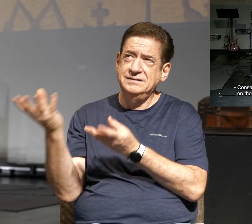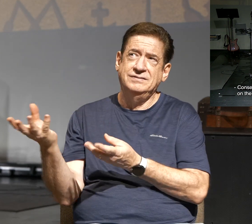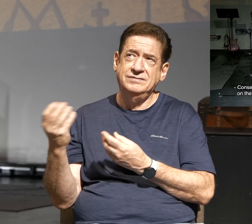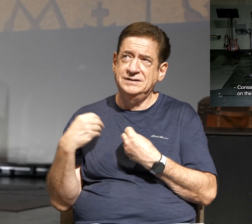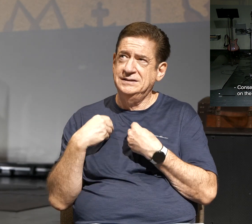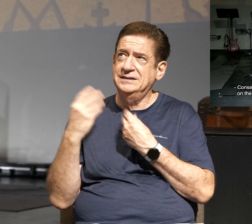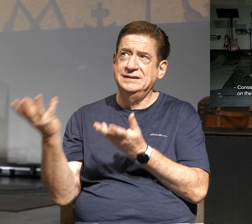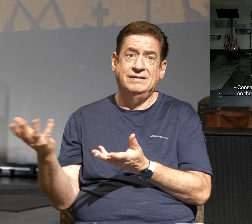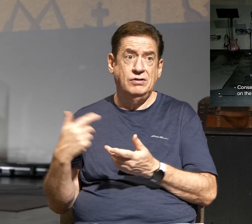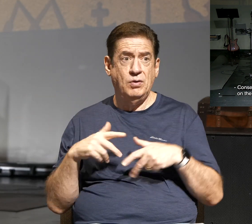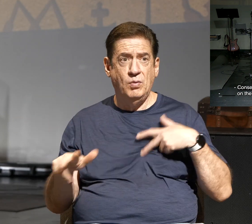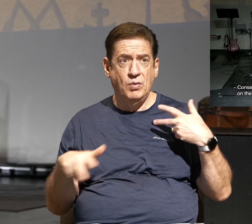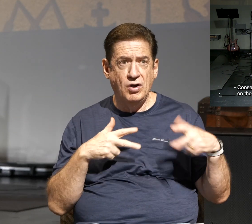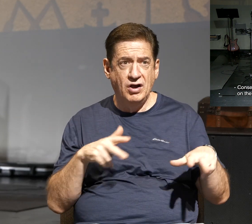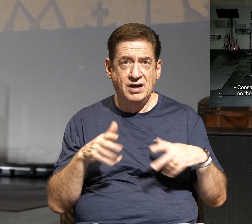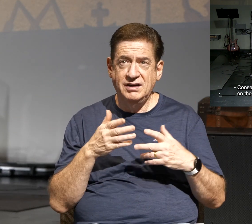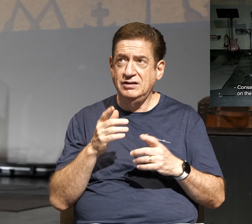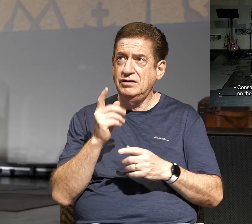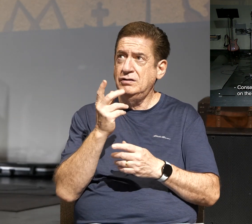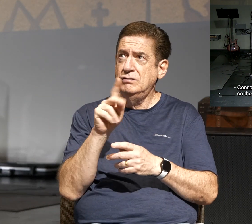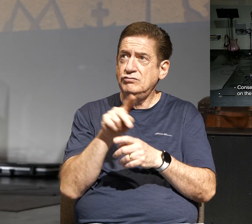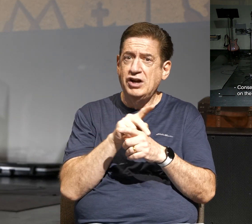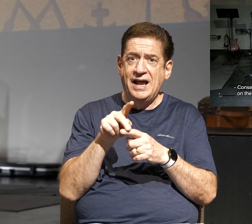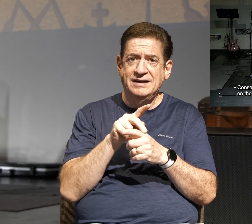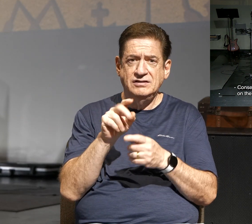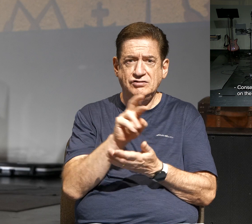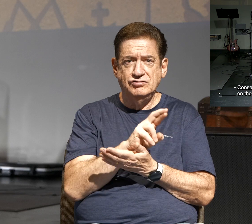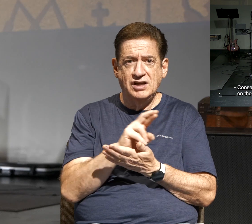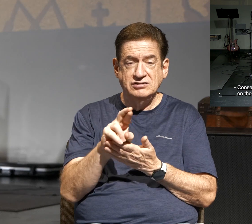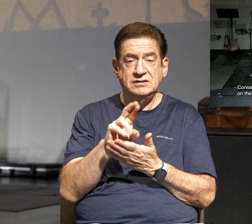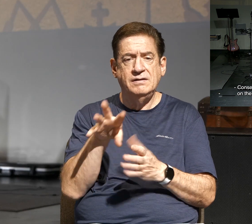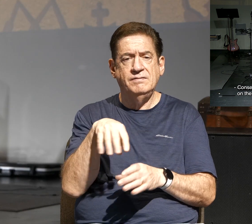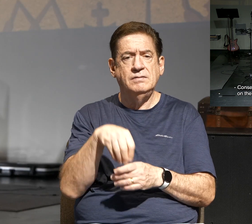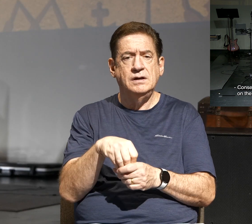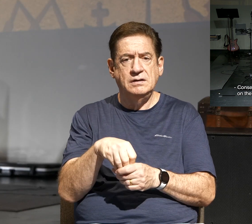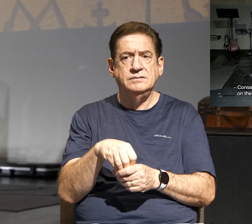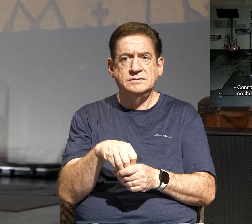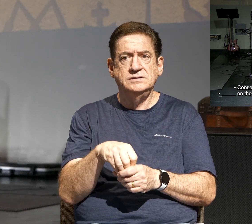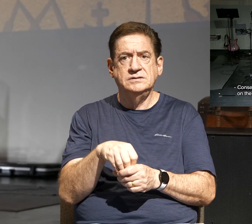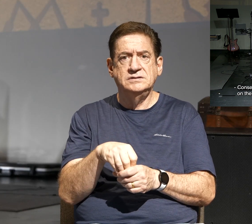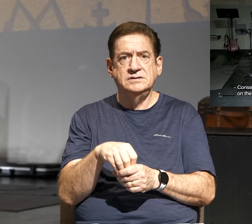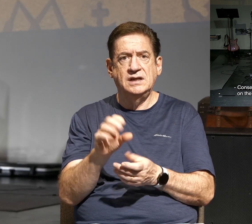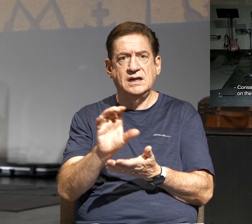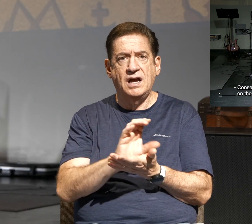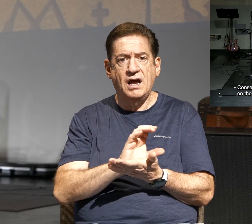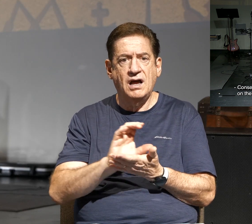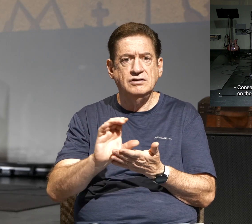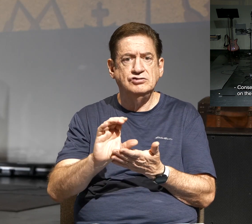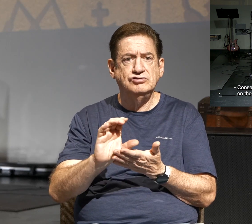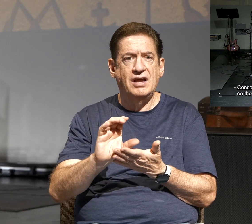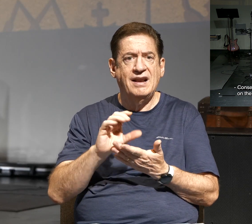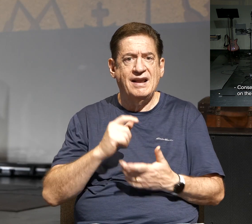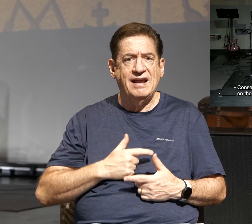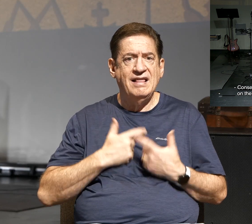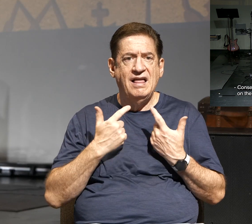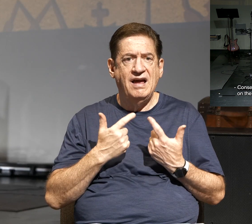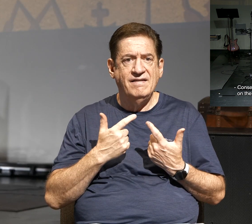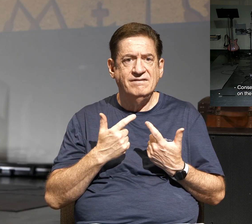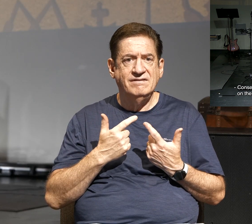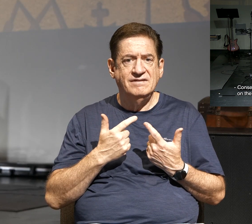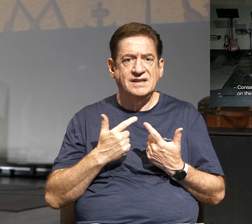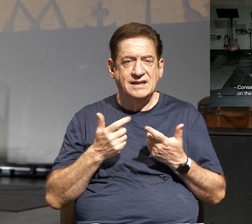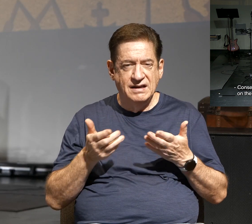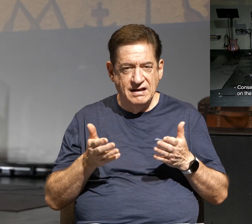you walk out this practical righteousness. And so this involves this consecrating life. A consecrated life